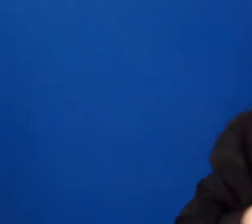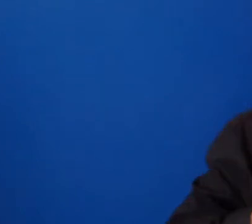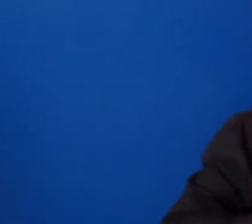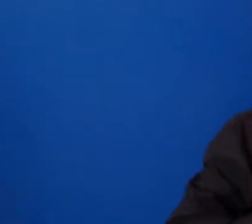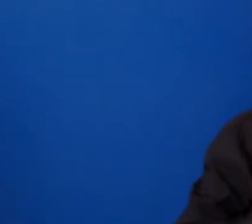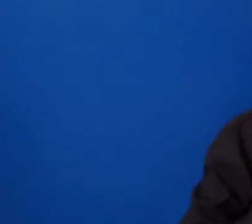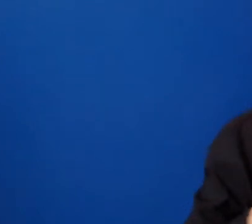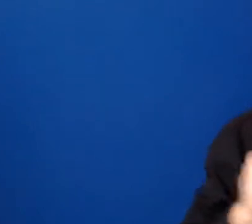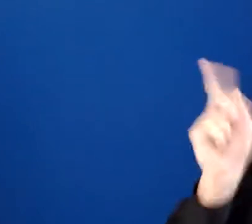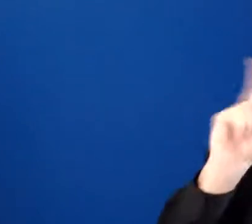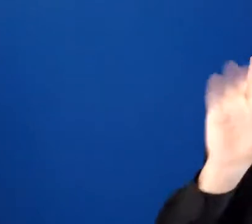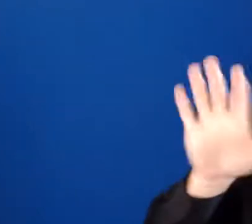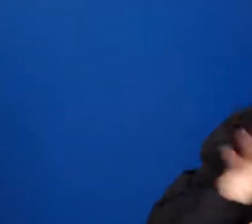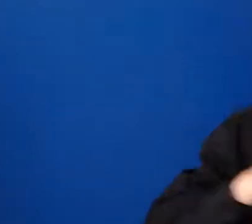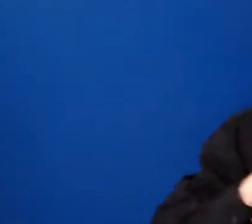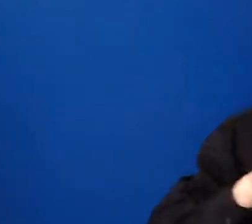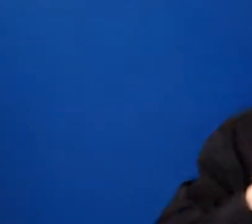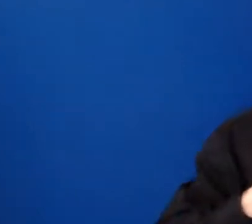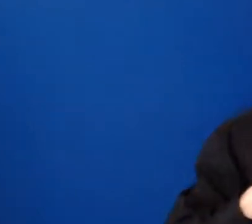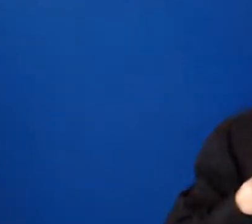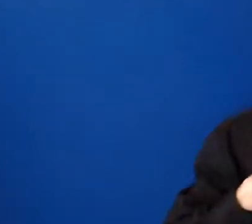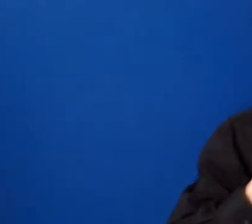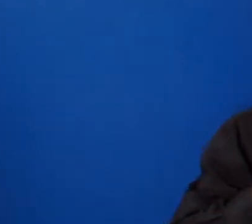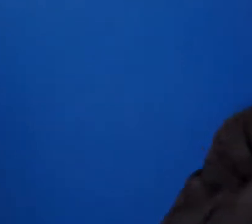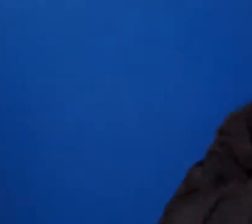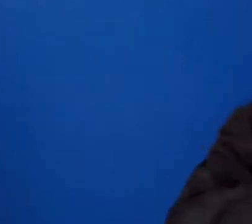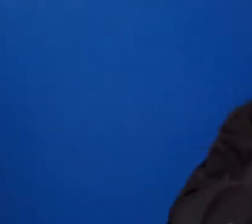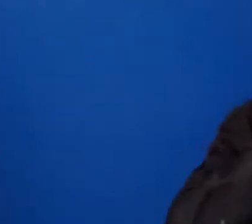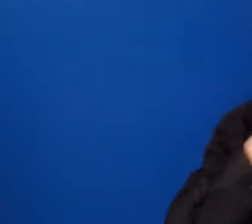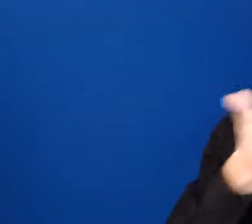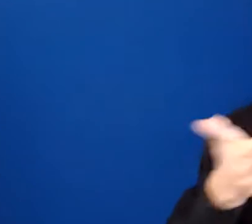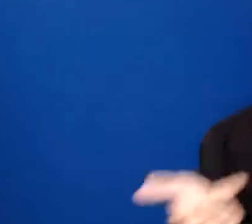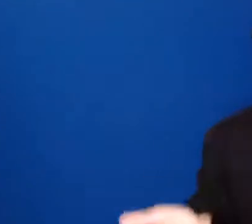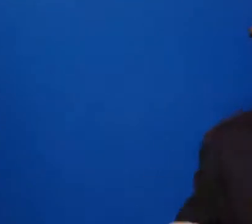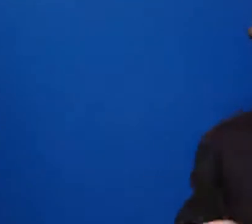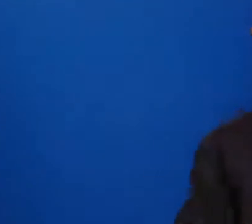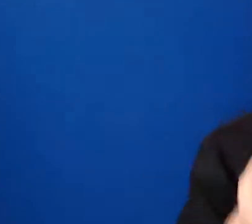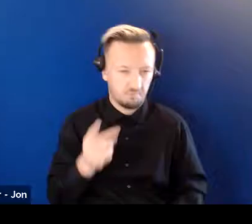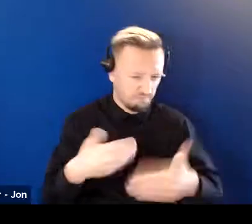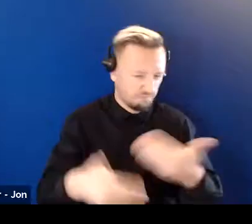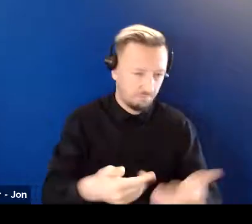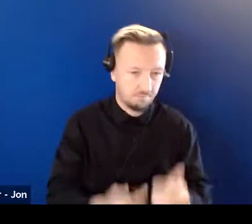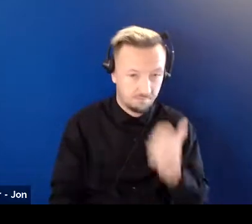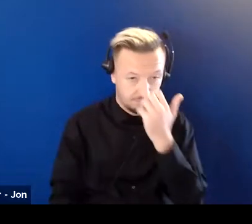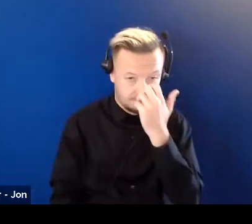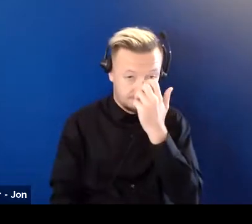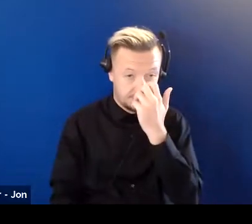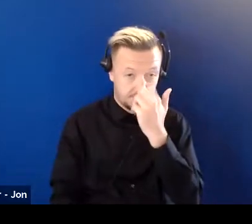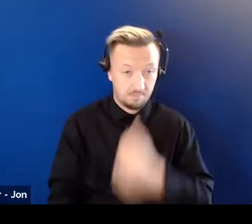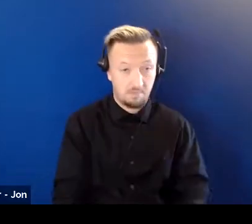he sits in. And then we'll just kind of roll through these introductions pretty quickly.